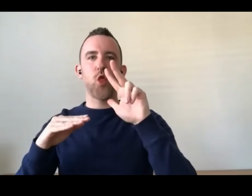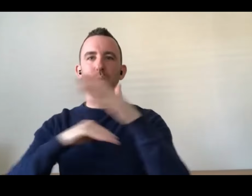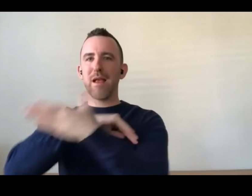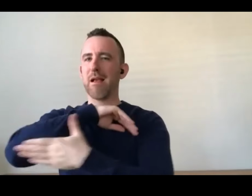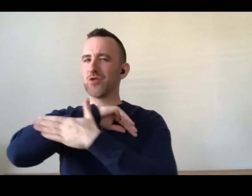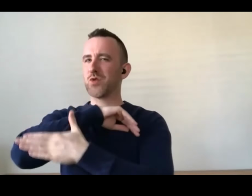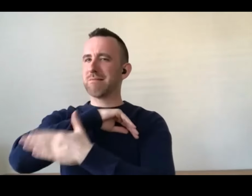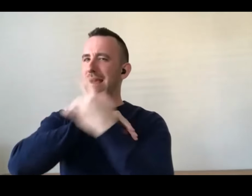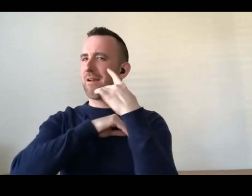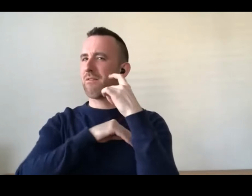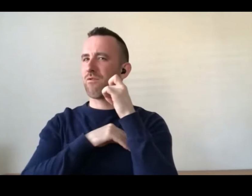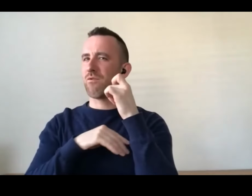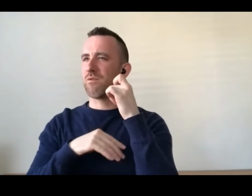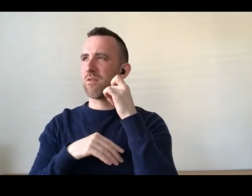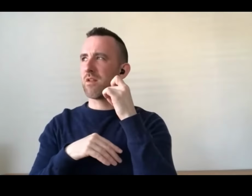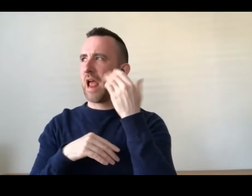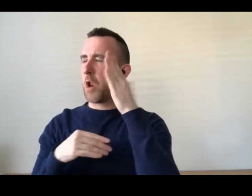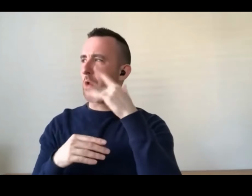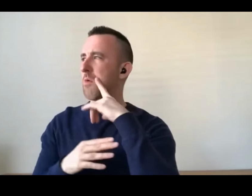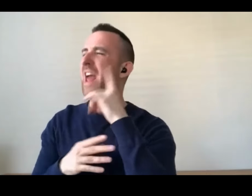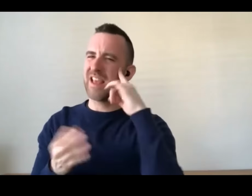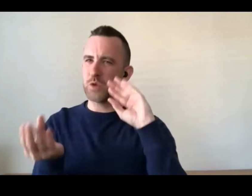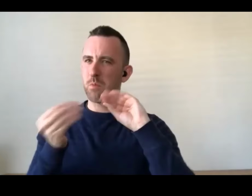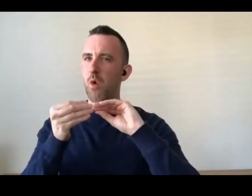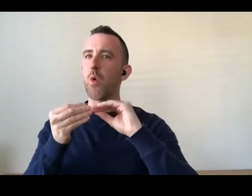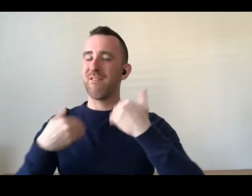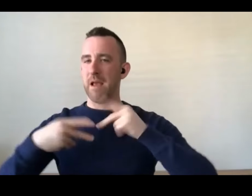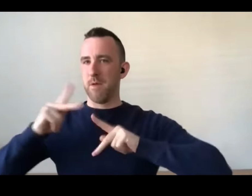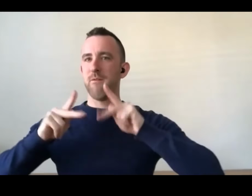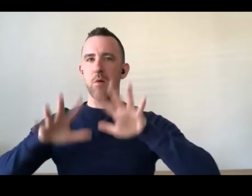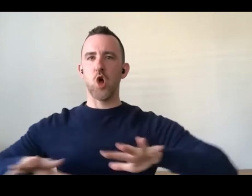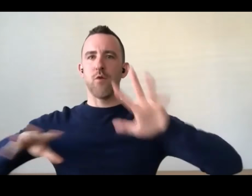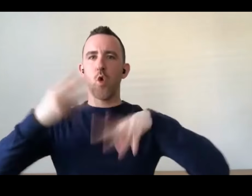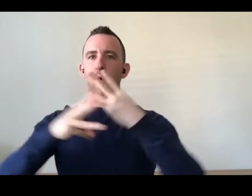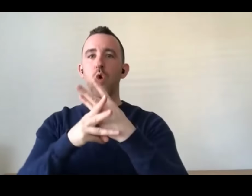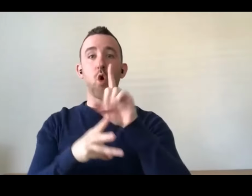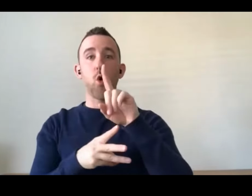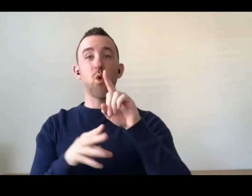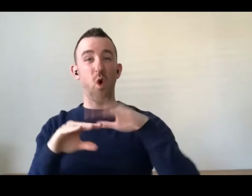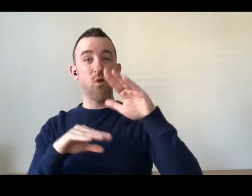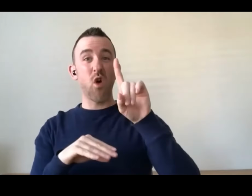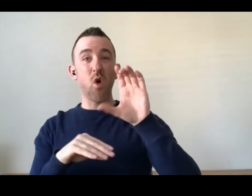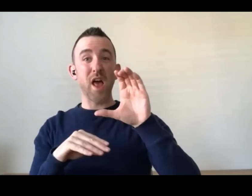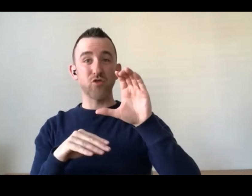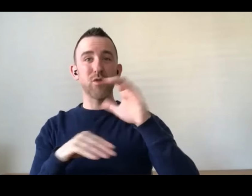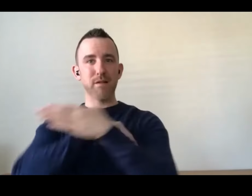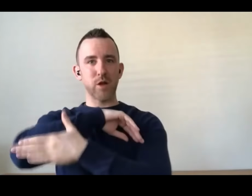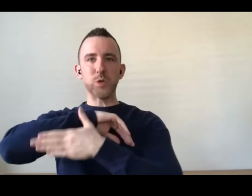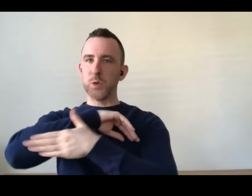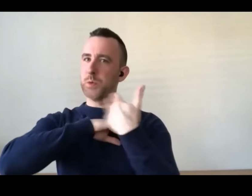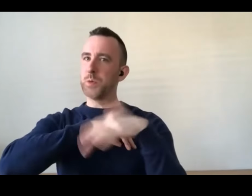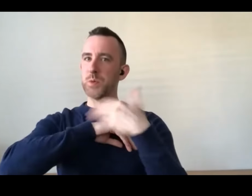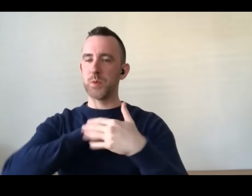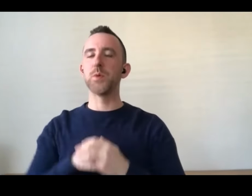knowledge. It's generally more, and we've had people from all over the world. We're in over 100 countries. So it's pretty cool.